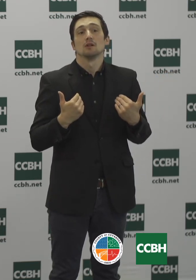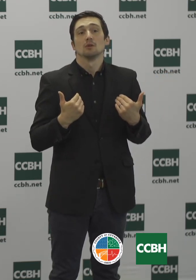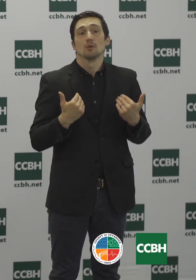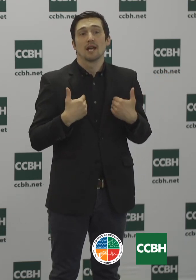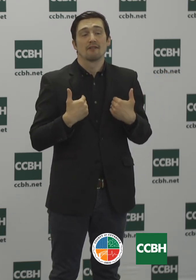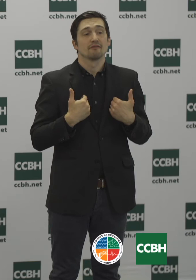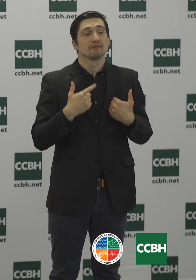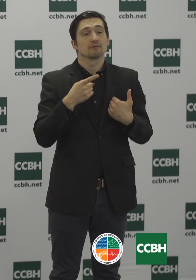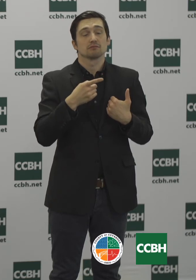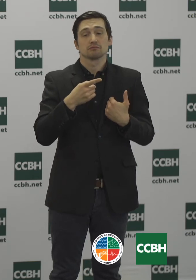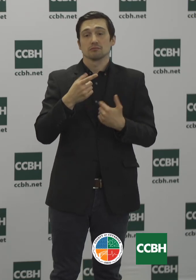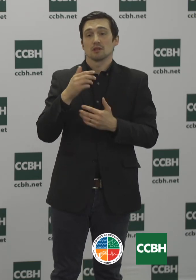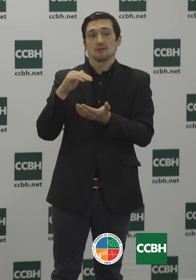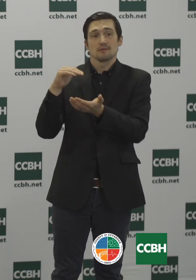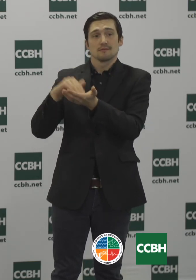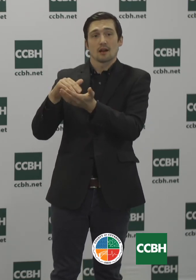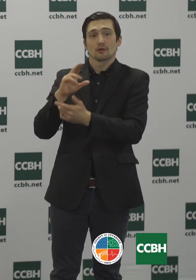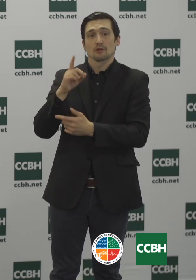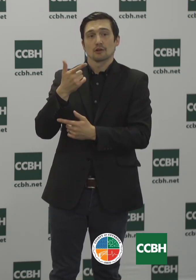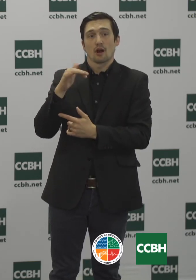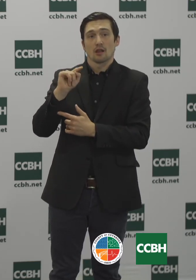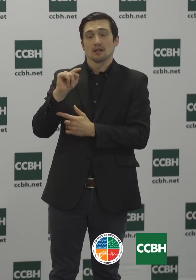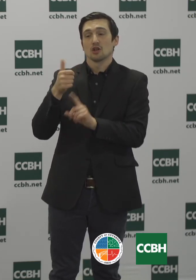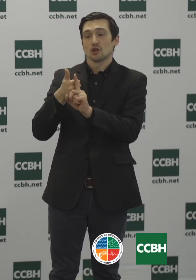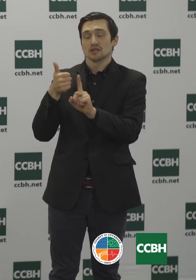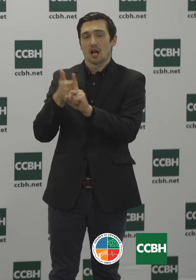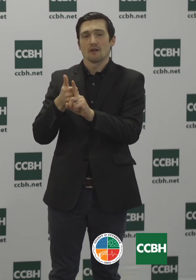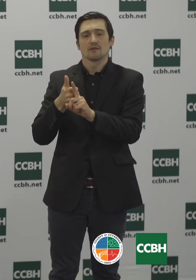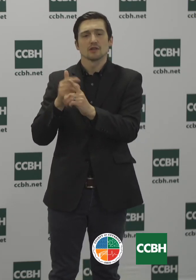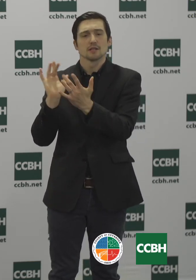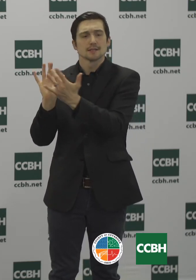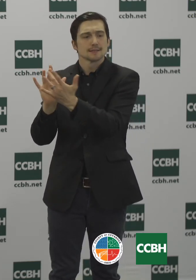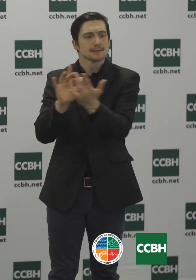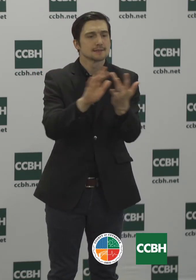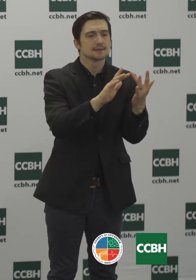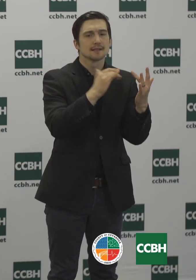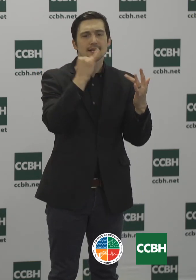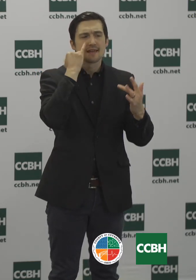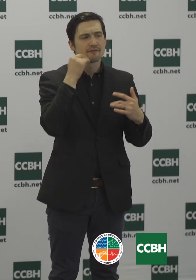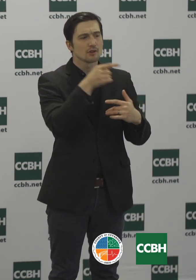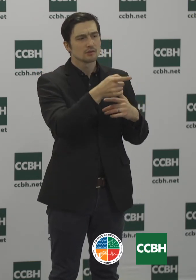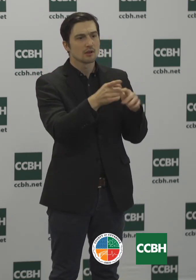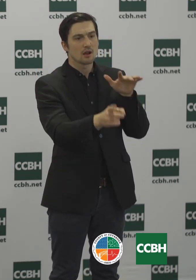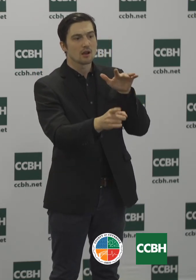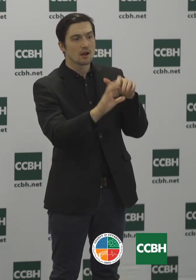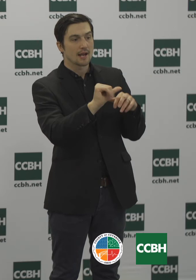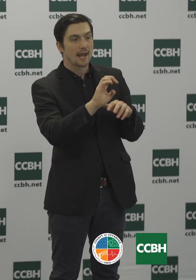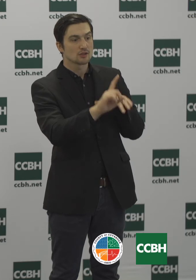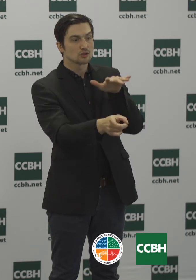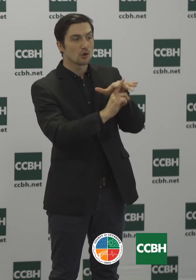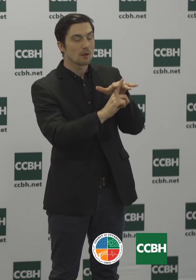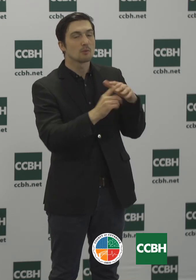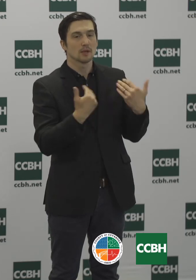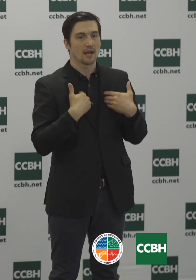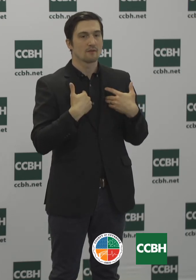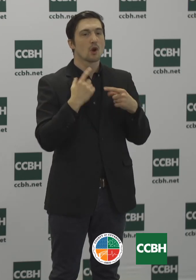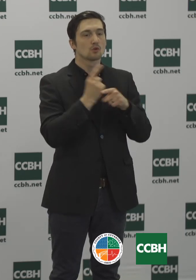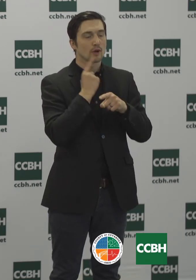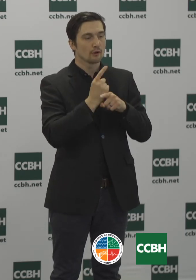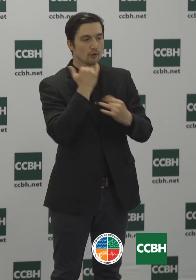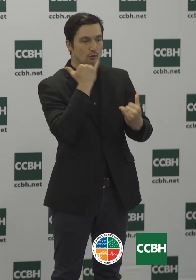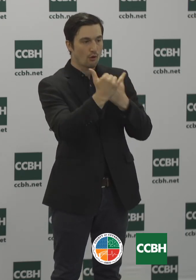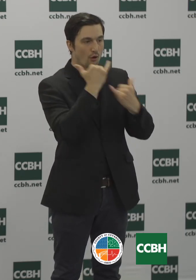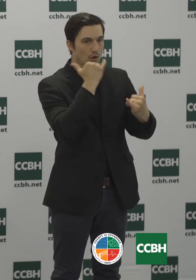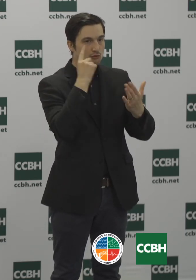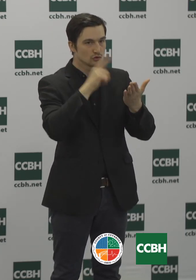Dr. Gullett that is connected to every single congregate facility where cases are occurring. And there are regular calls. And so